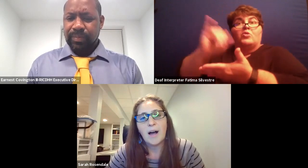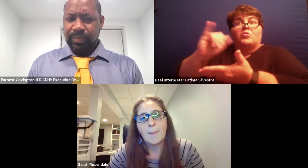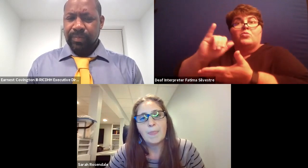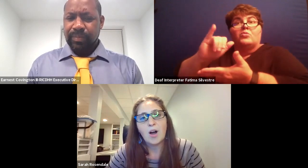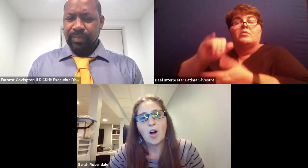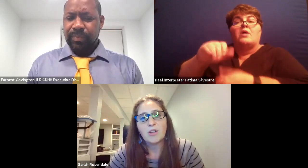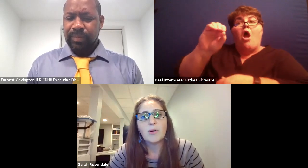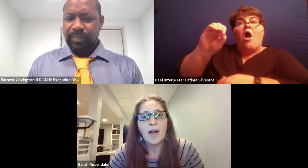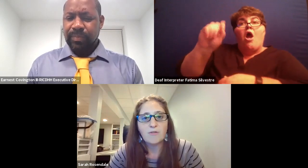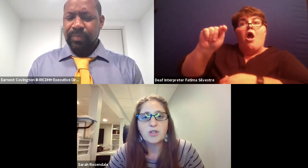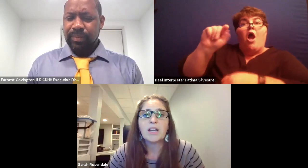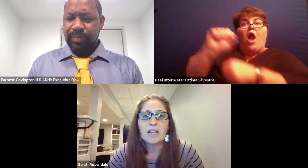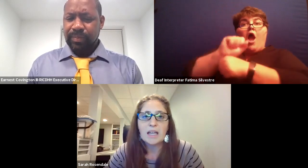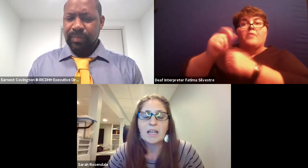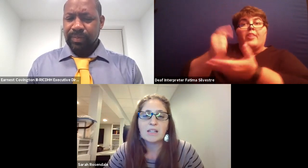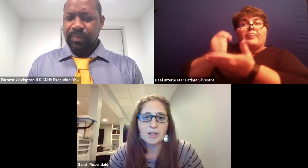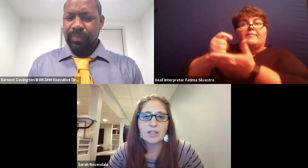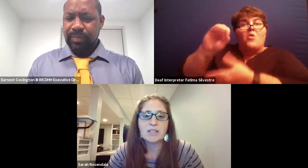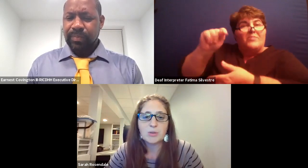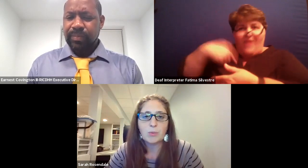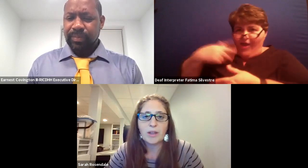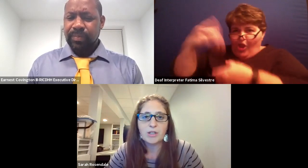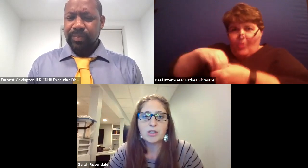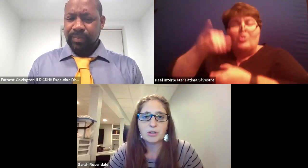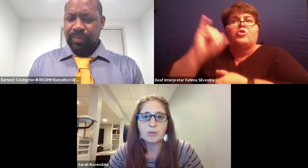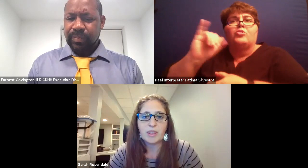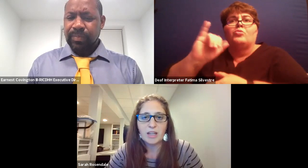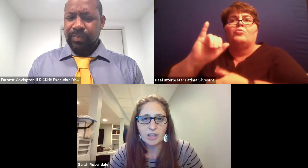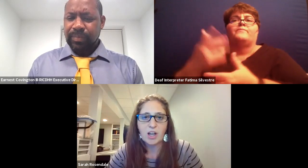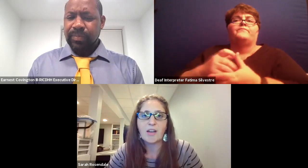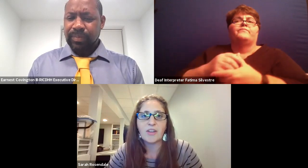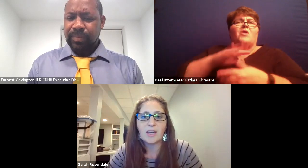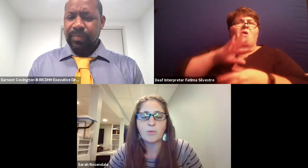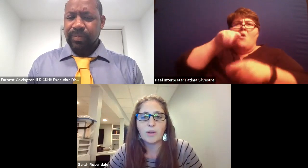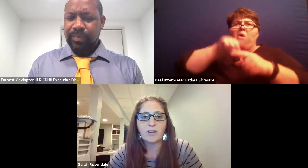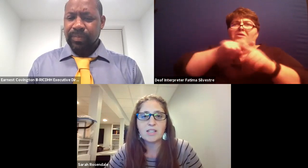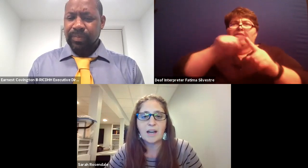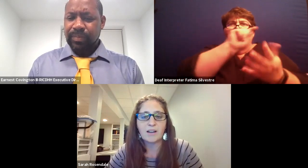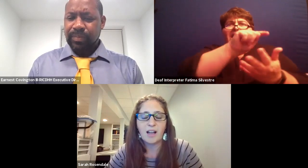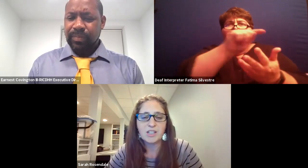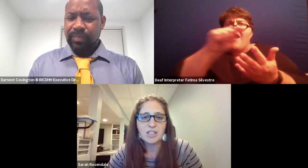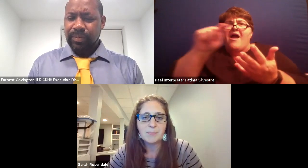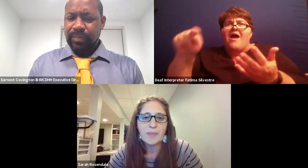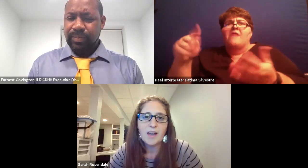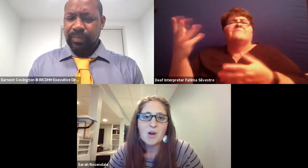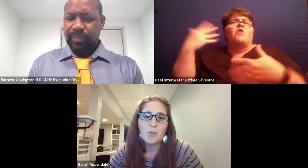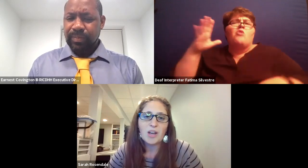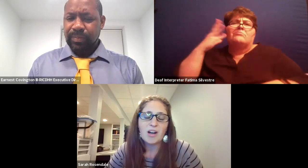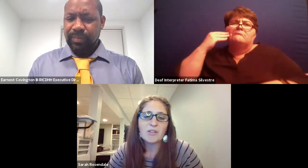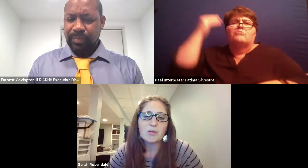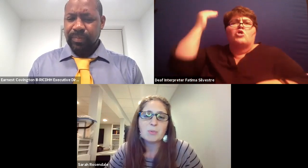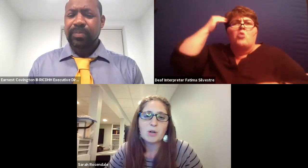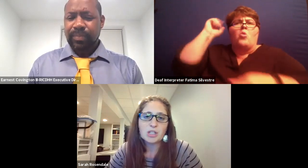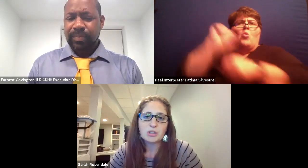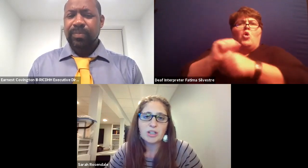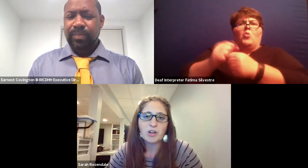all also have training and experience with children with hearing loss and with hearing technology. We